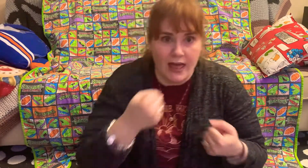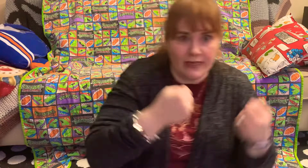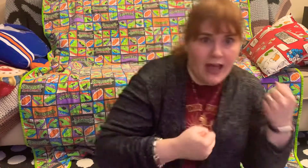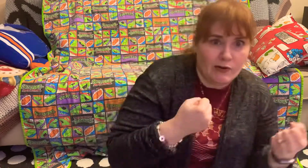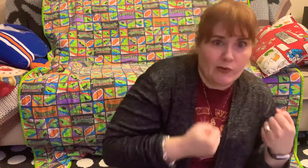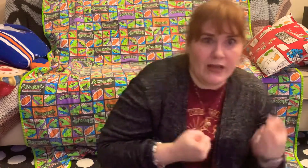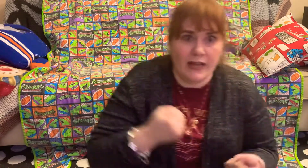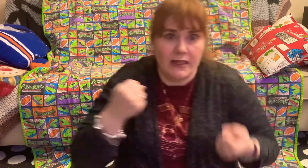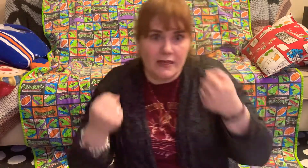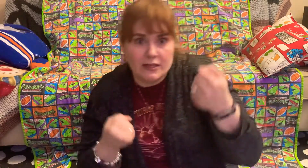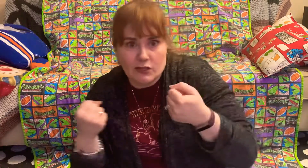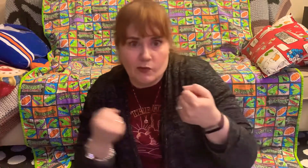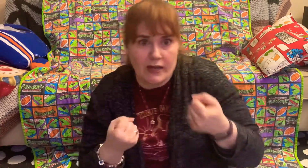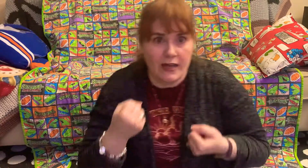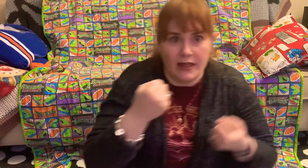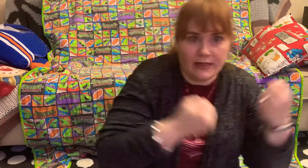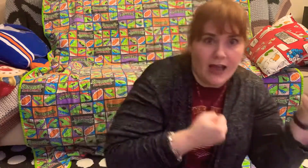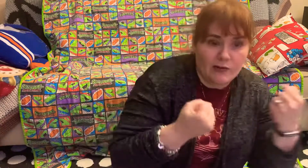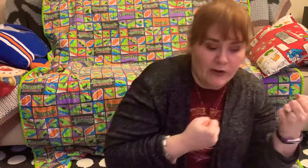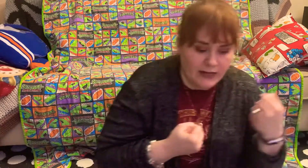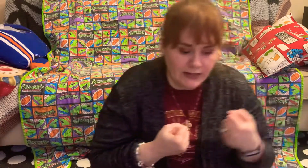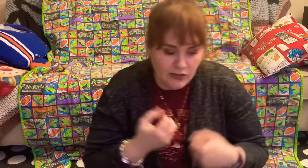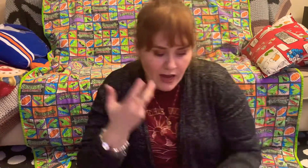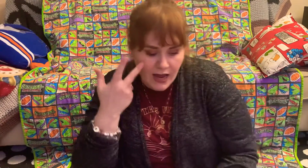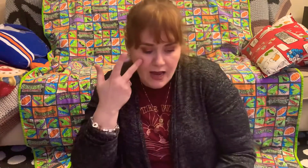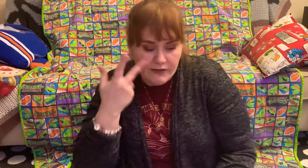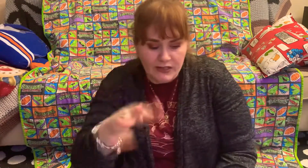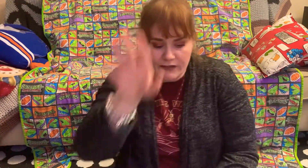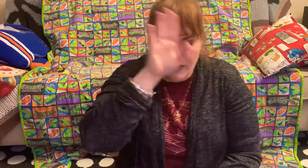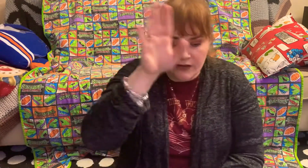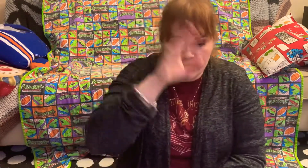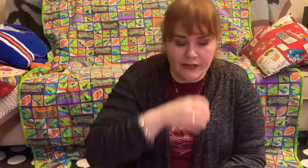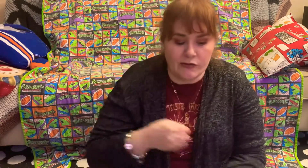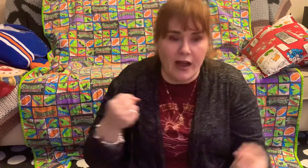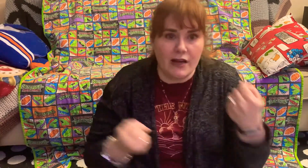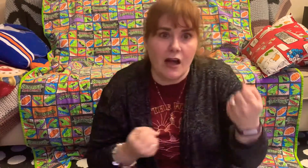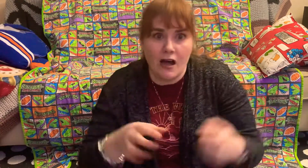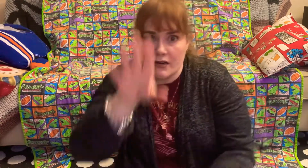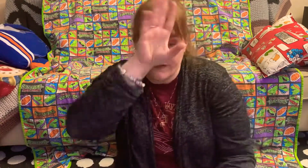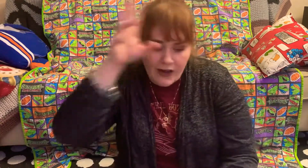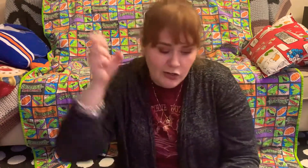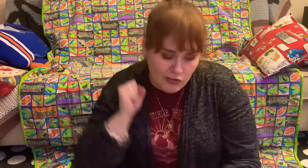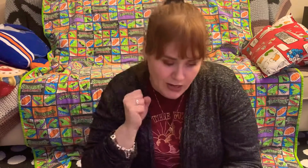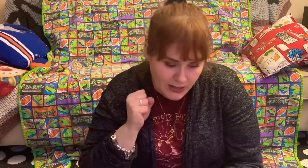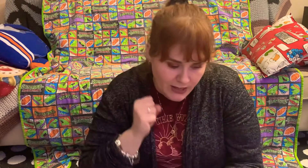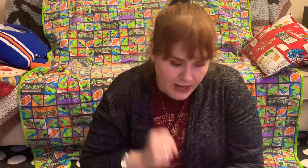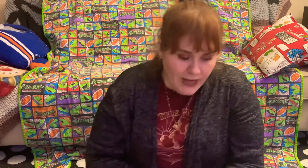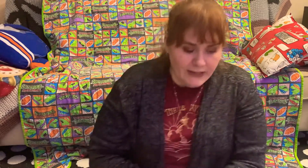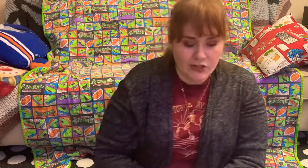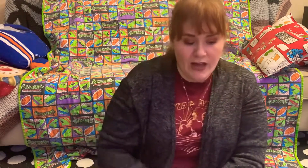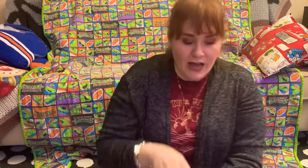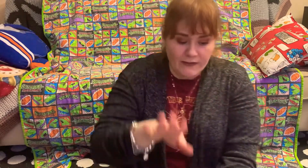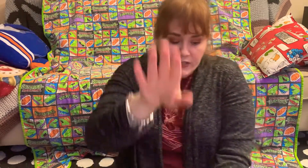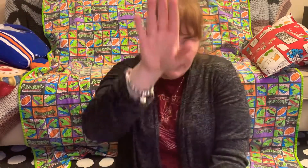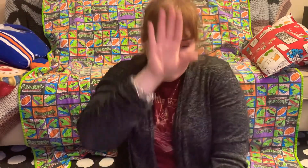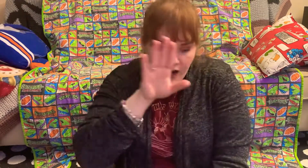that way and this way and that way? Did you ever see a firefighter ride on a fire truck? Did you ever see a